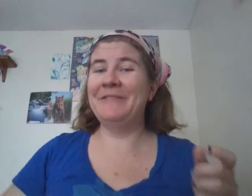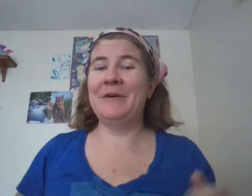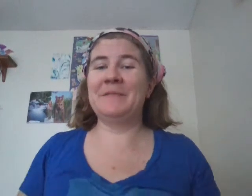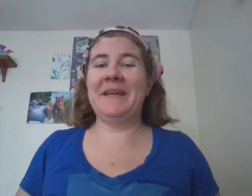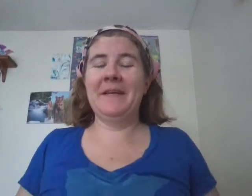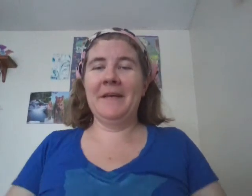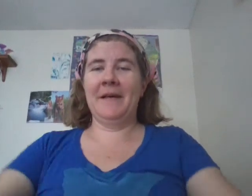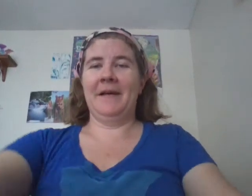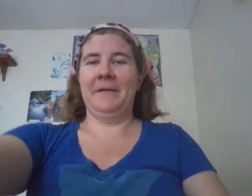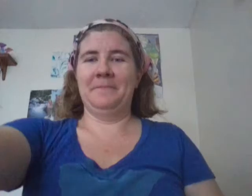who knows me, um,